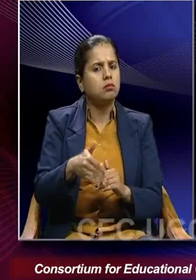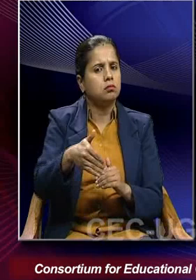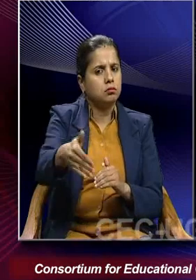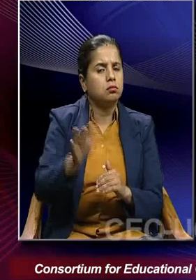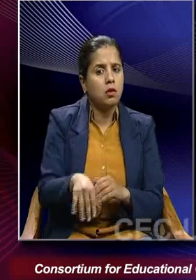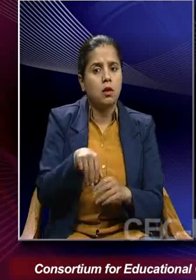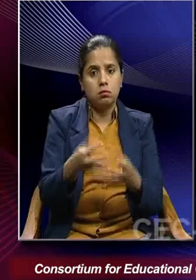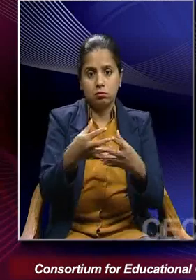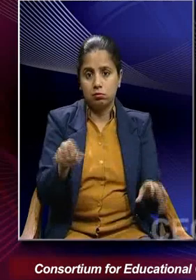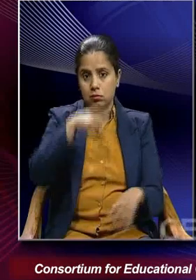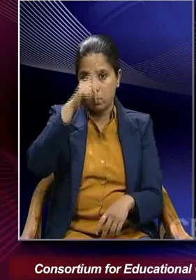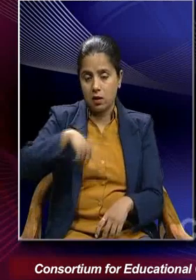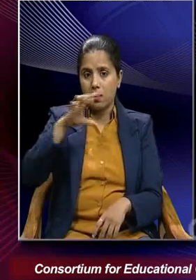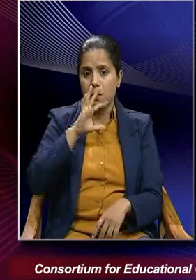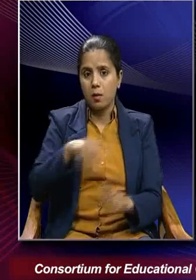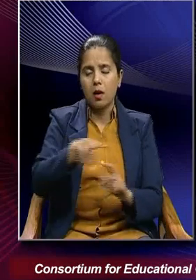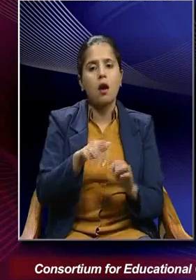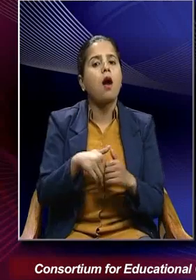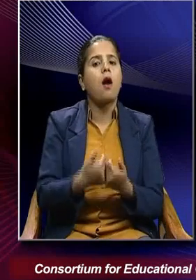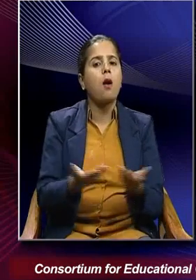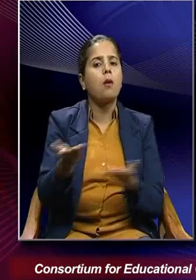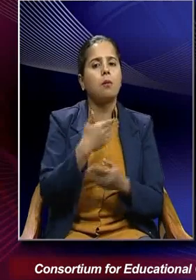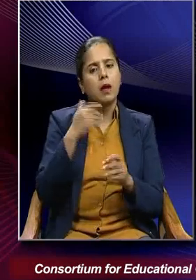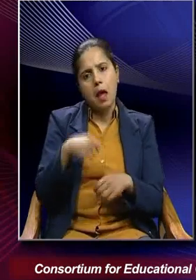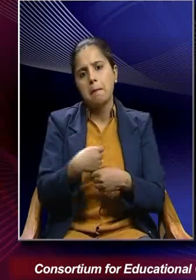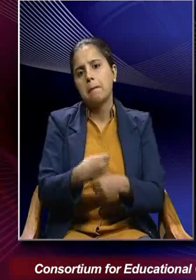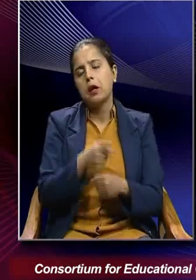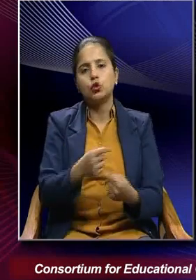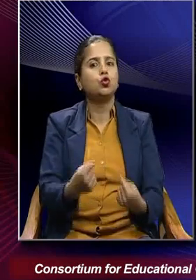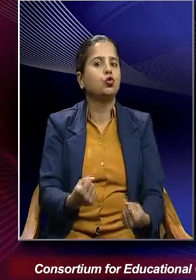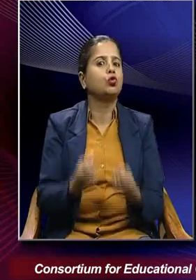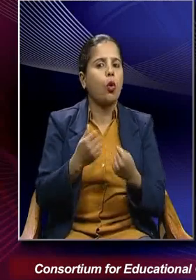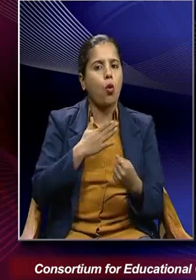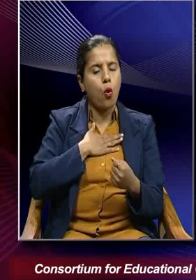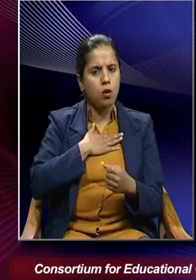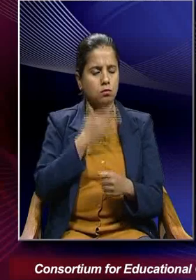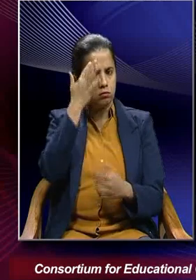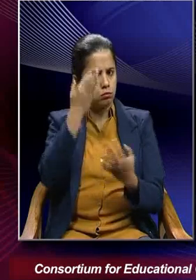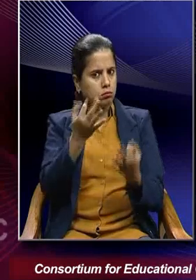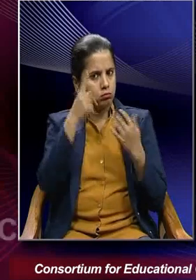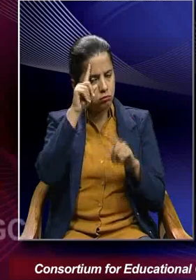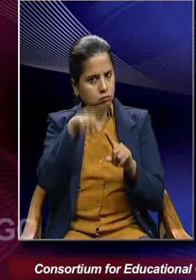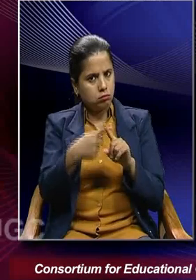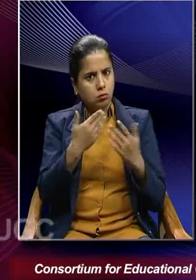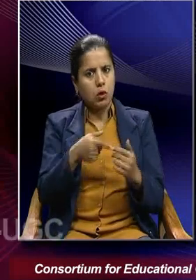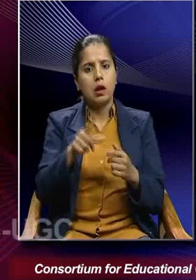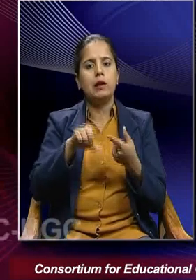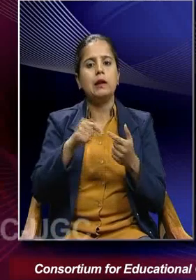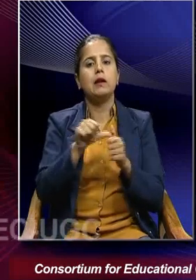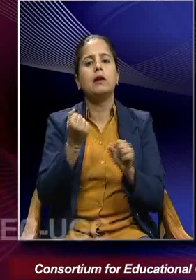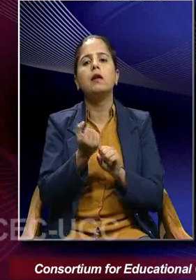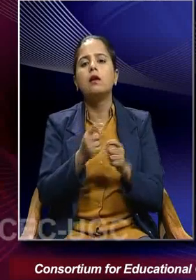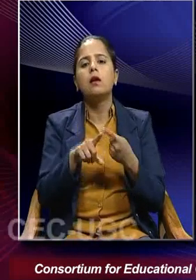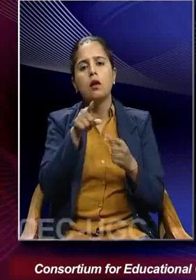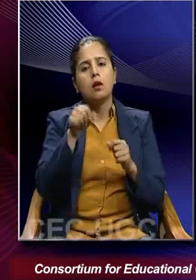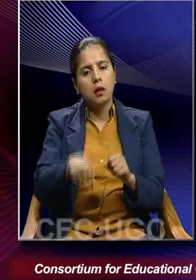after the partition of India, how we can make that strong with our own genius, and League can develop the rest of the country